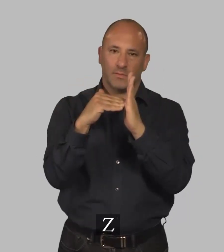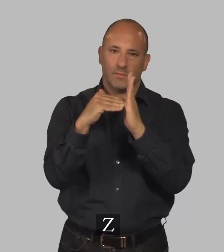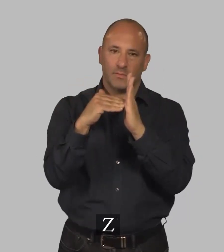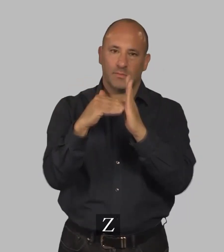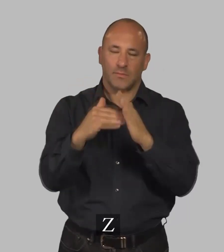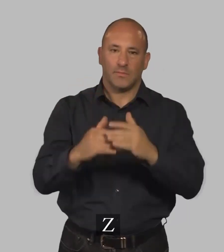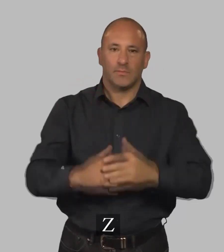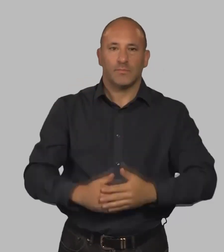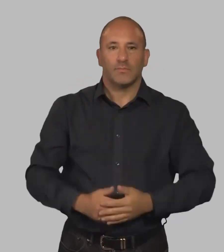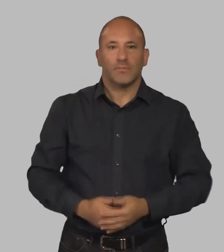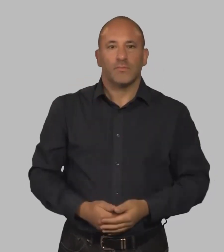Z.